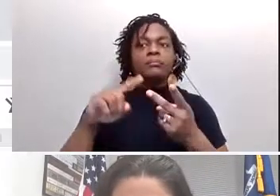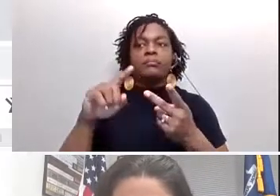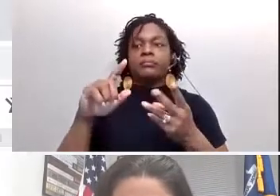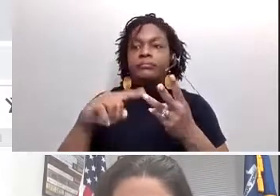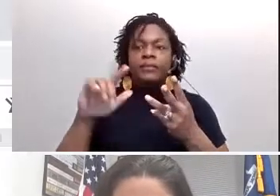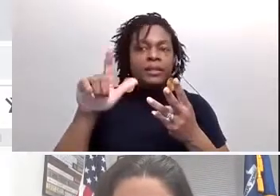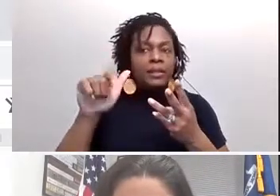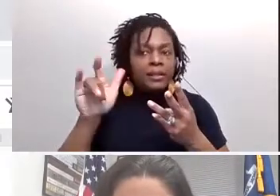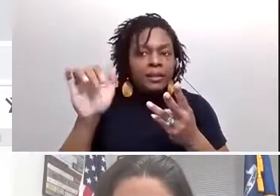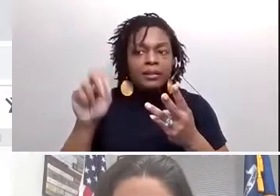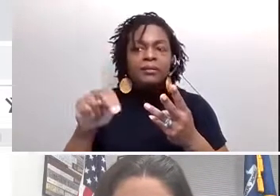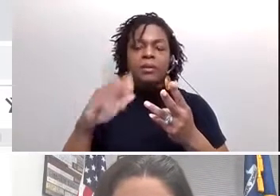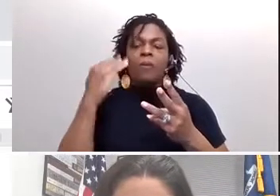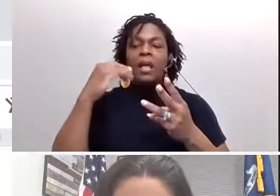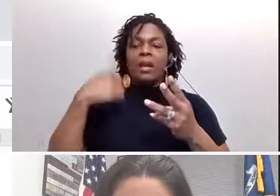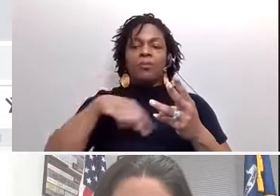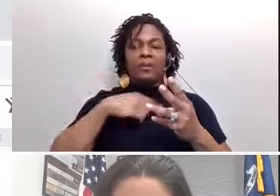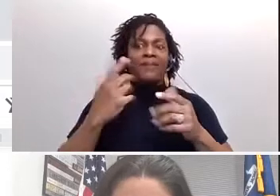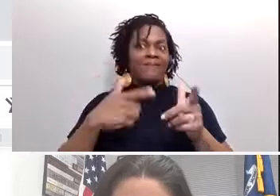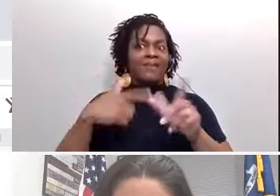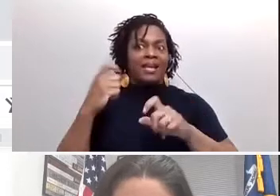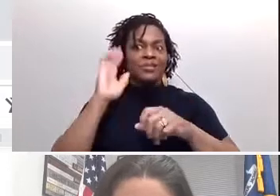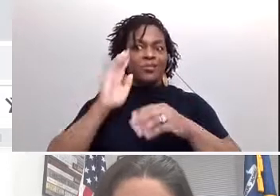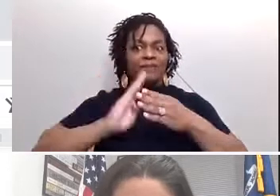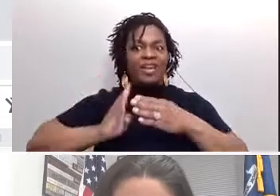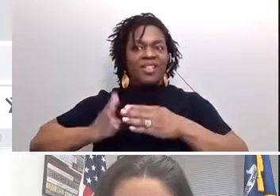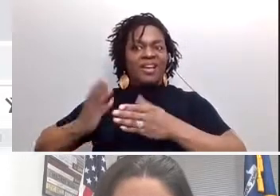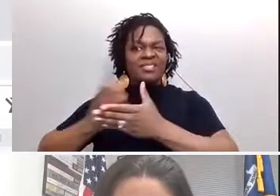quickly be finalizing our plans, and